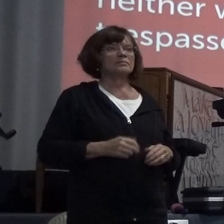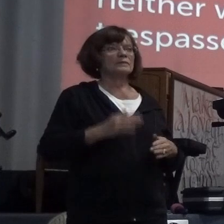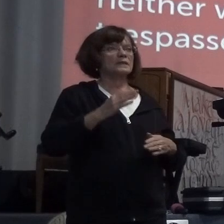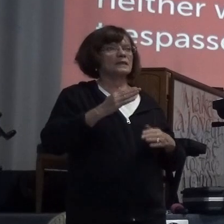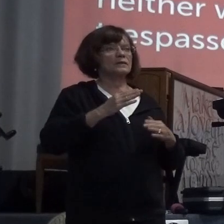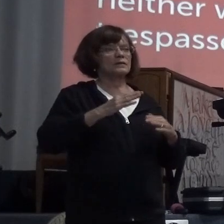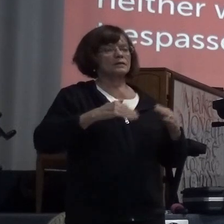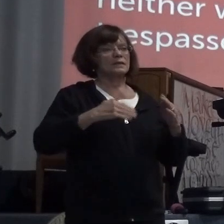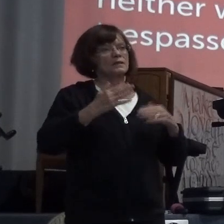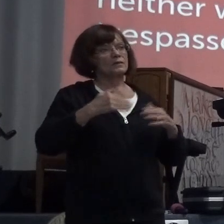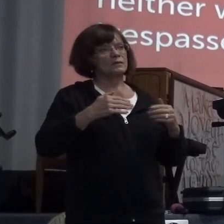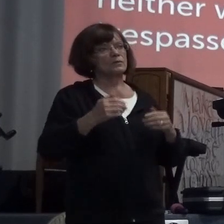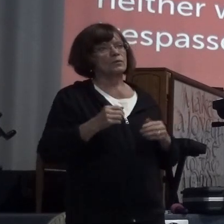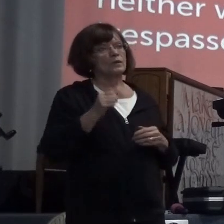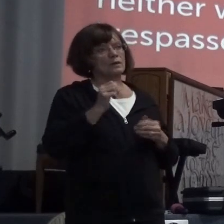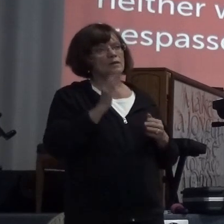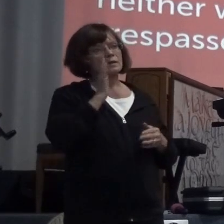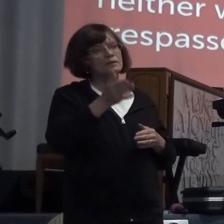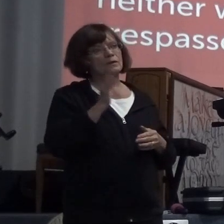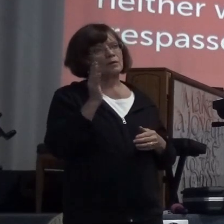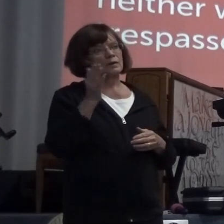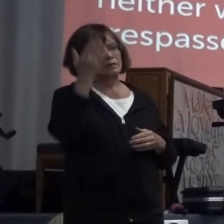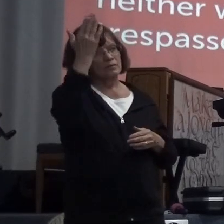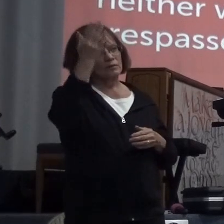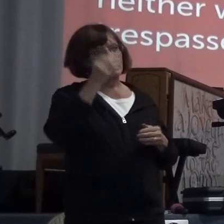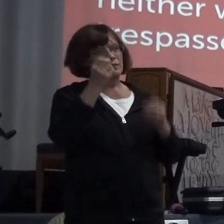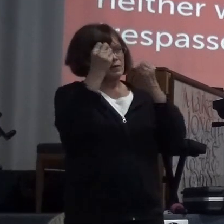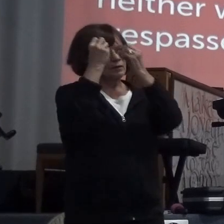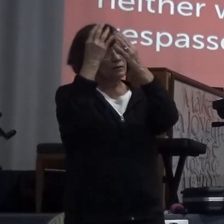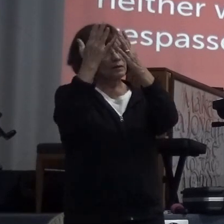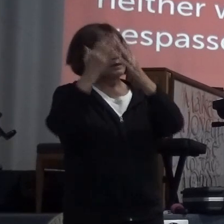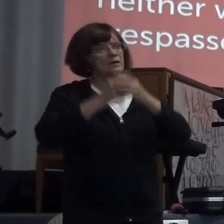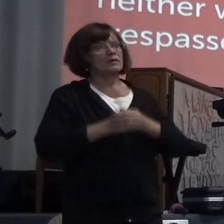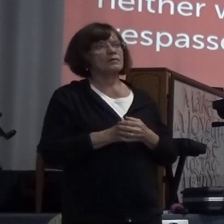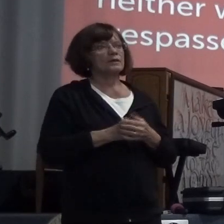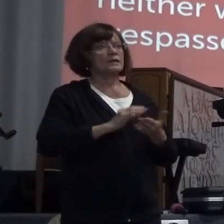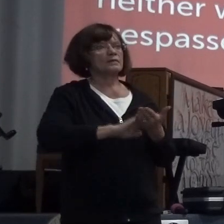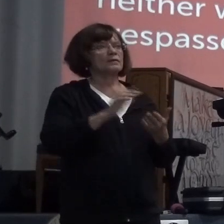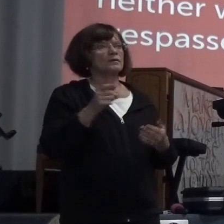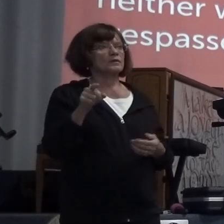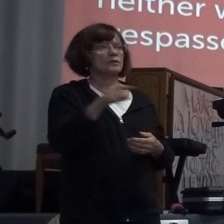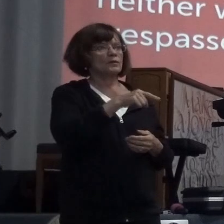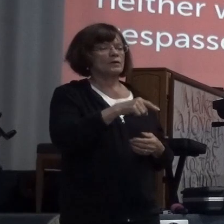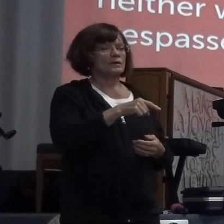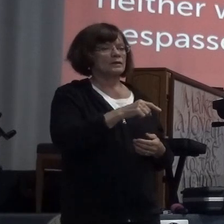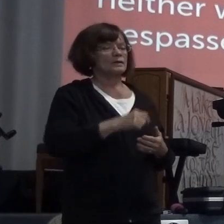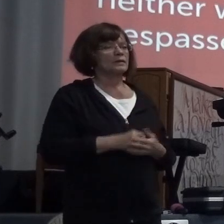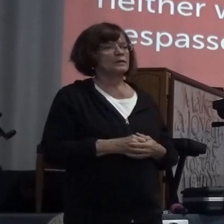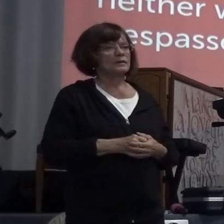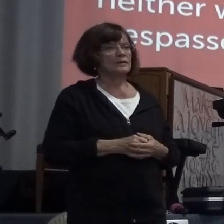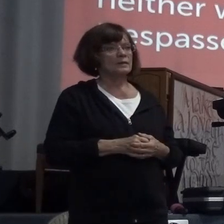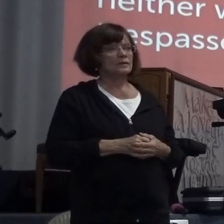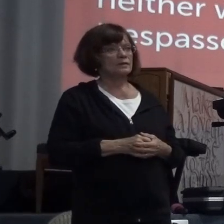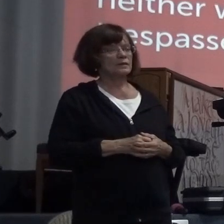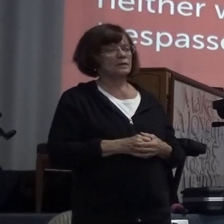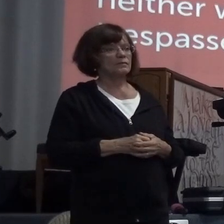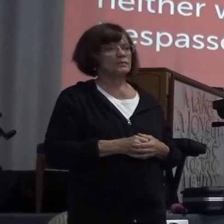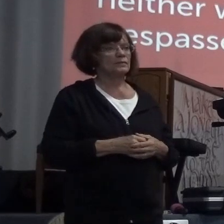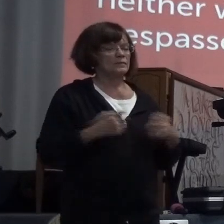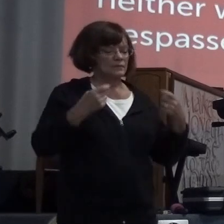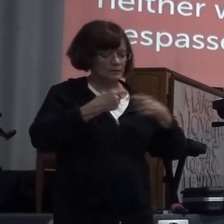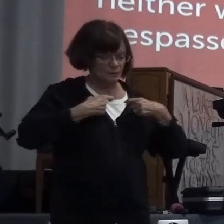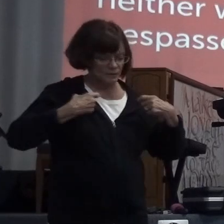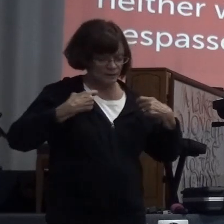forgive. I'm not a better driver than everybody else. And that's an easy one, because we all struggle with it. We get in traffic, somebody cuts us